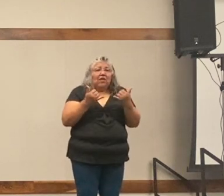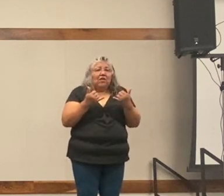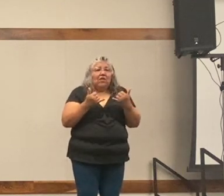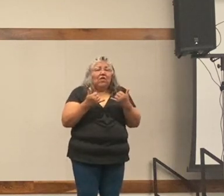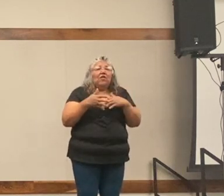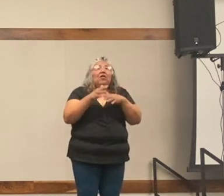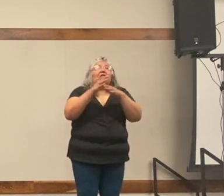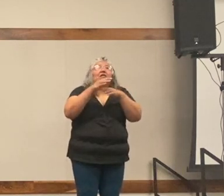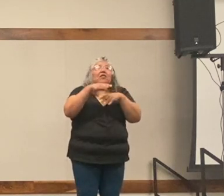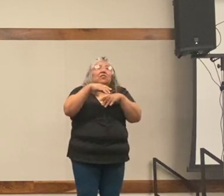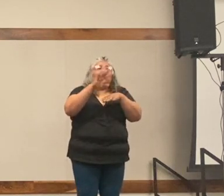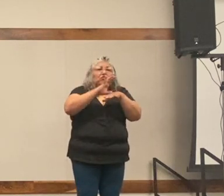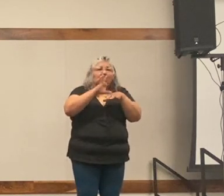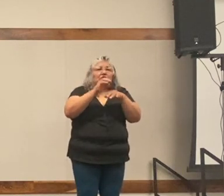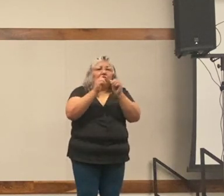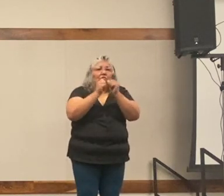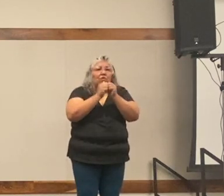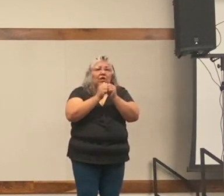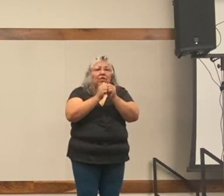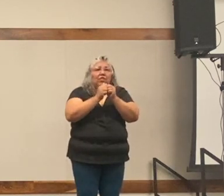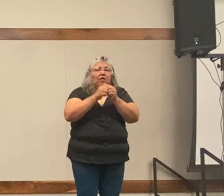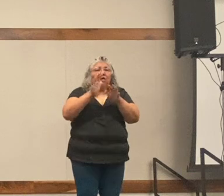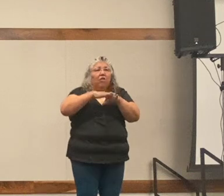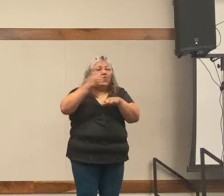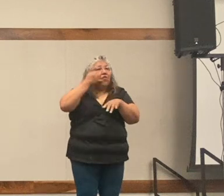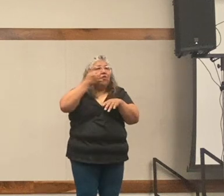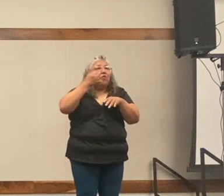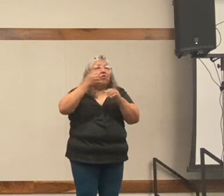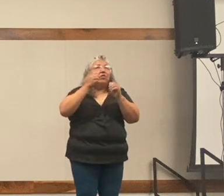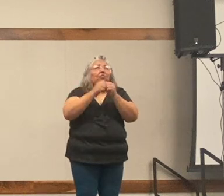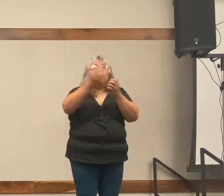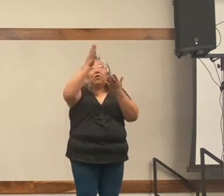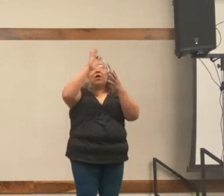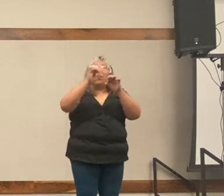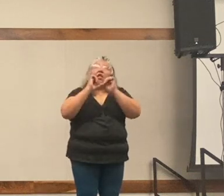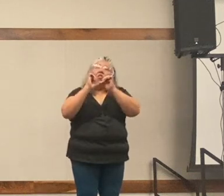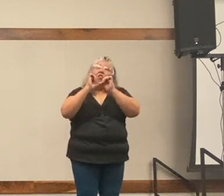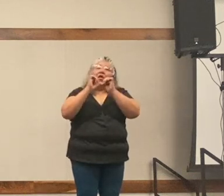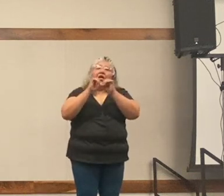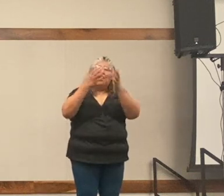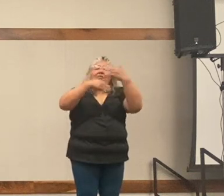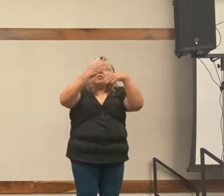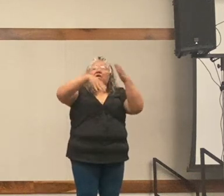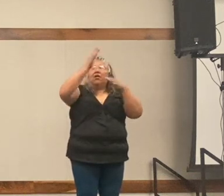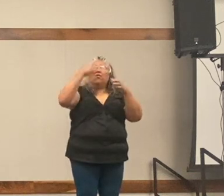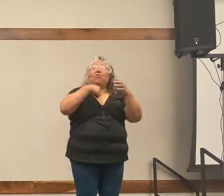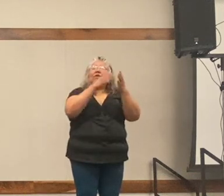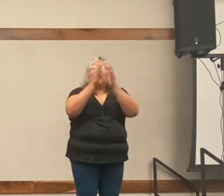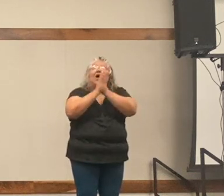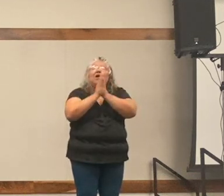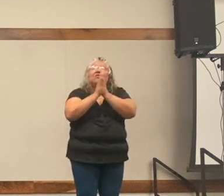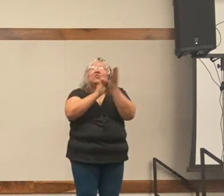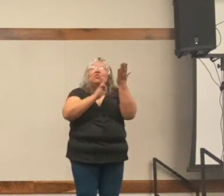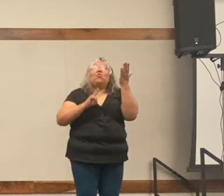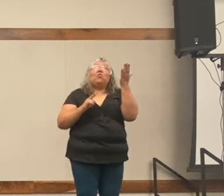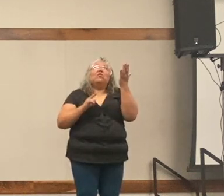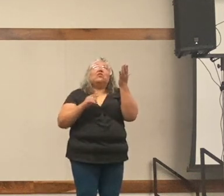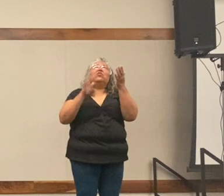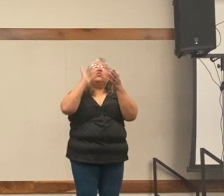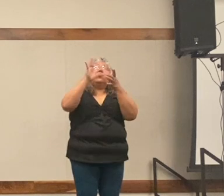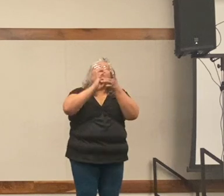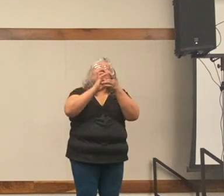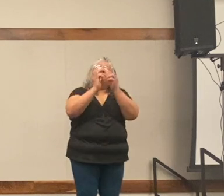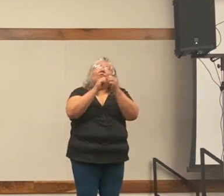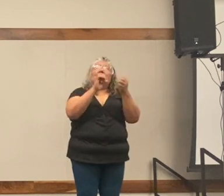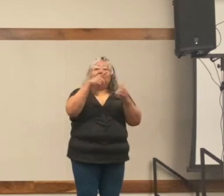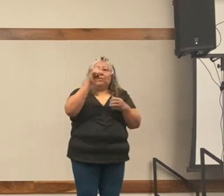with God nonstop. And they're saying, as Heavenly Father, we just come to you right now, Lord, and we ask, Lord, that you would be with